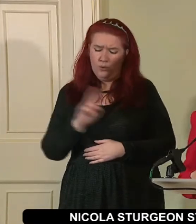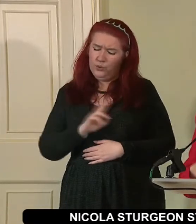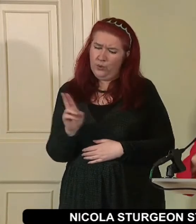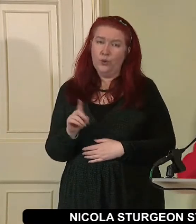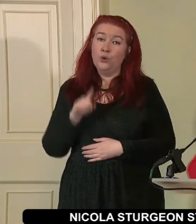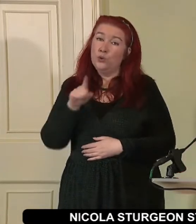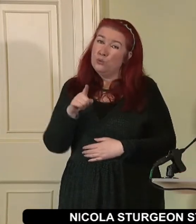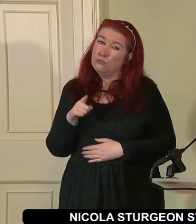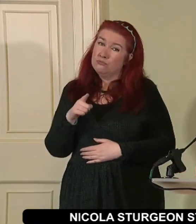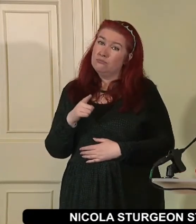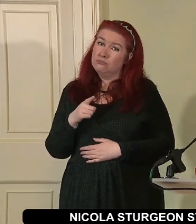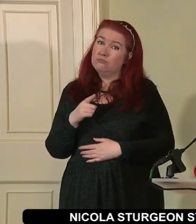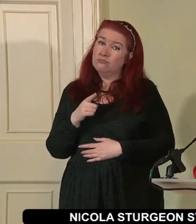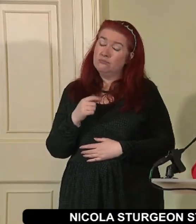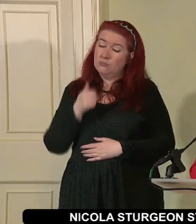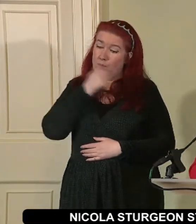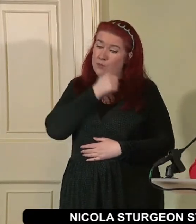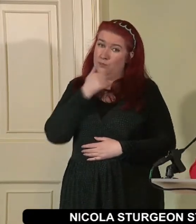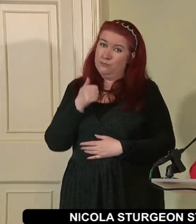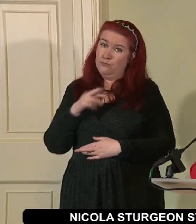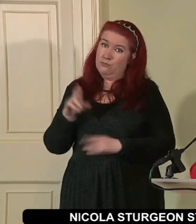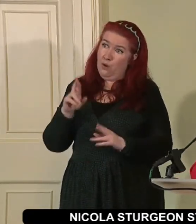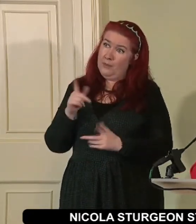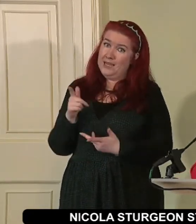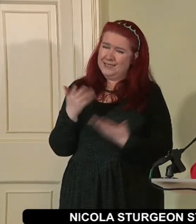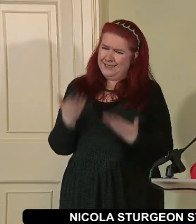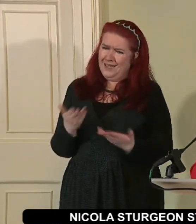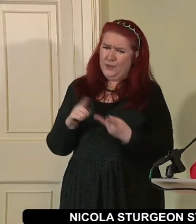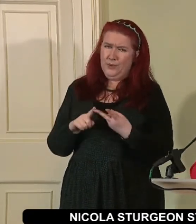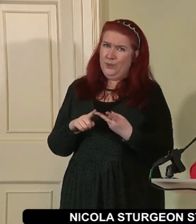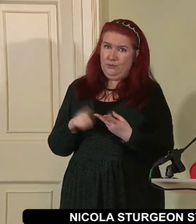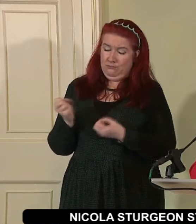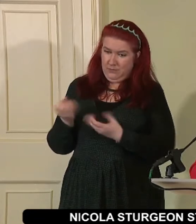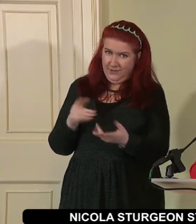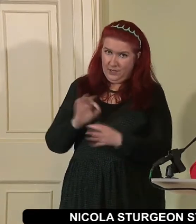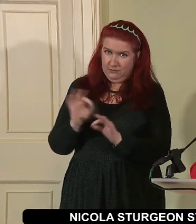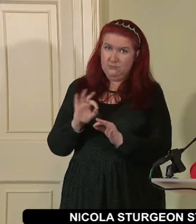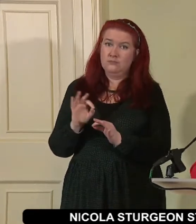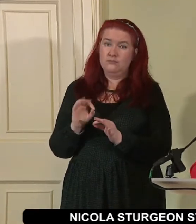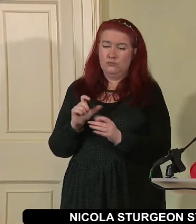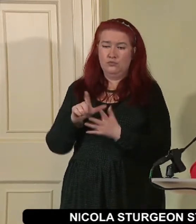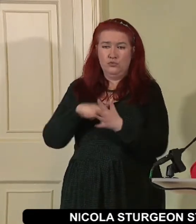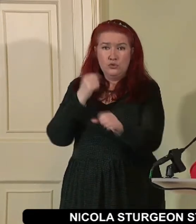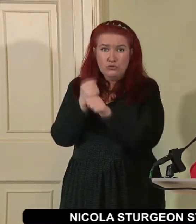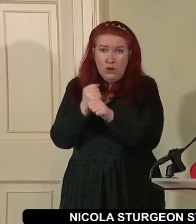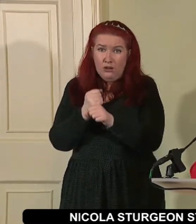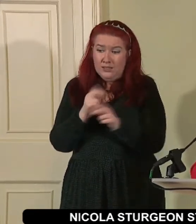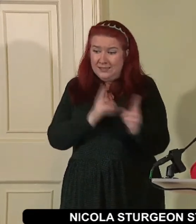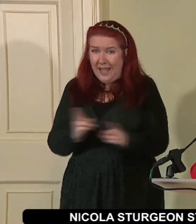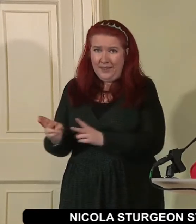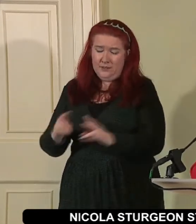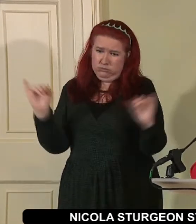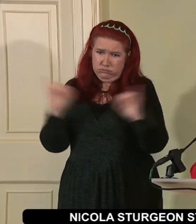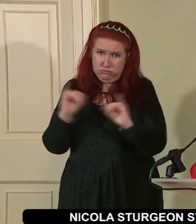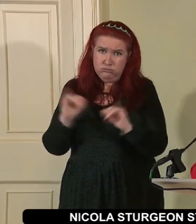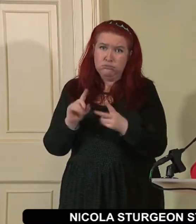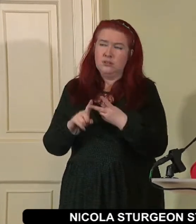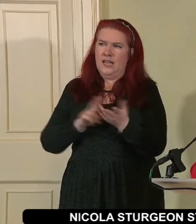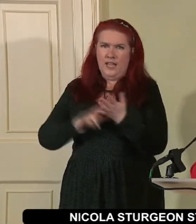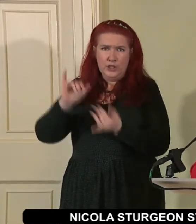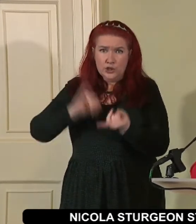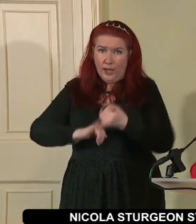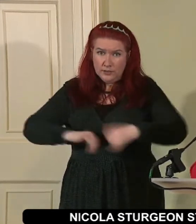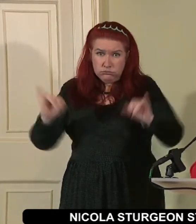You didn't deliver it. The NHS is in a pretty perilous state. Drugs deaths have been catastrophic. when you look back, do you